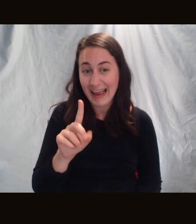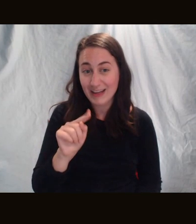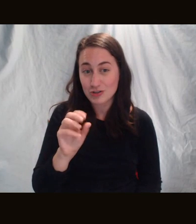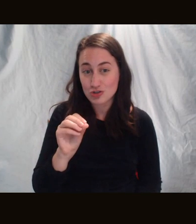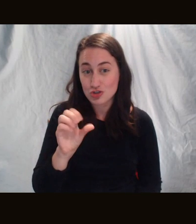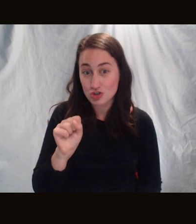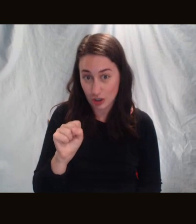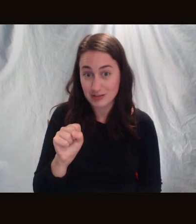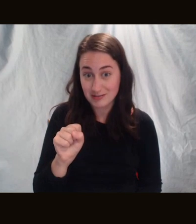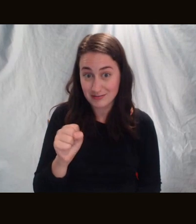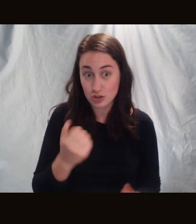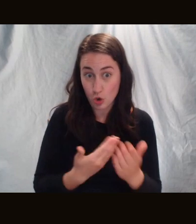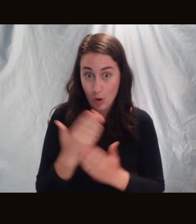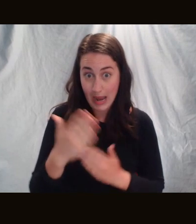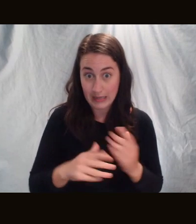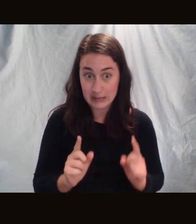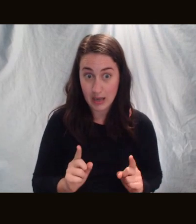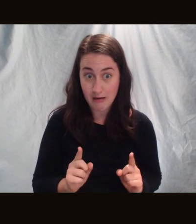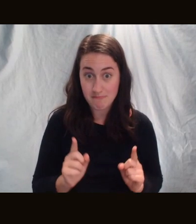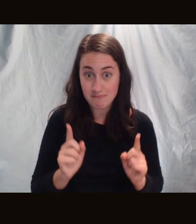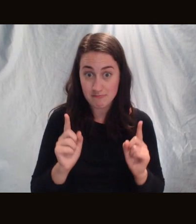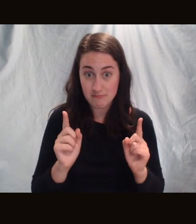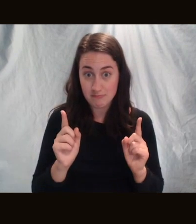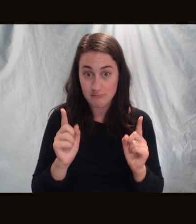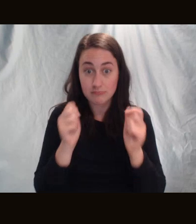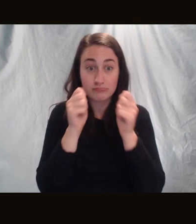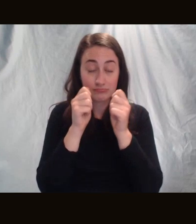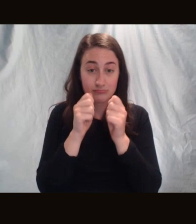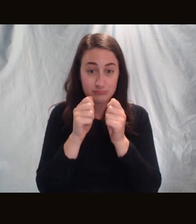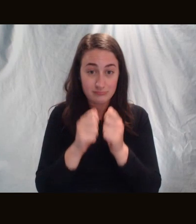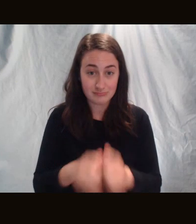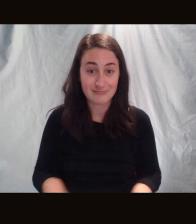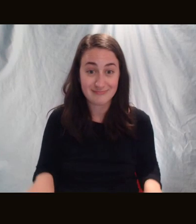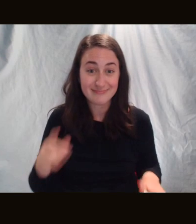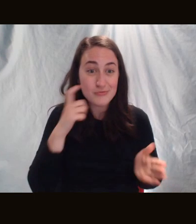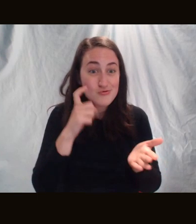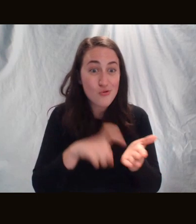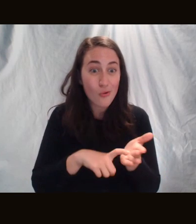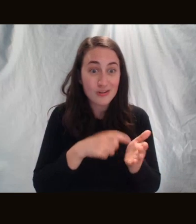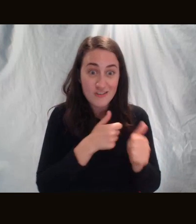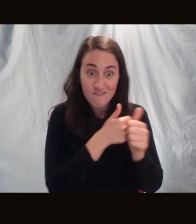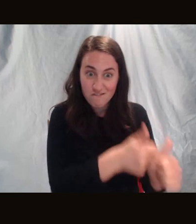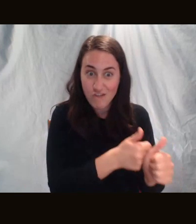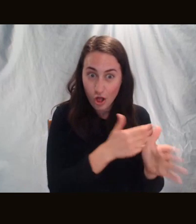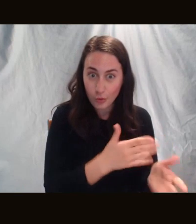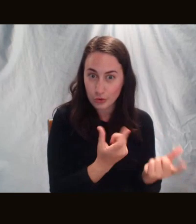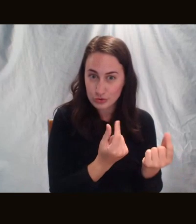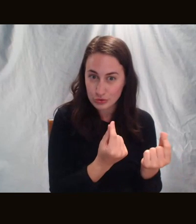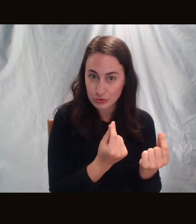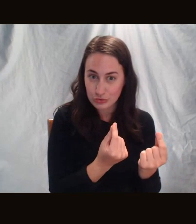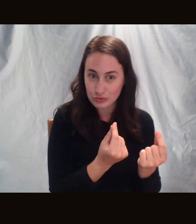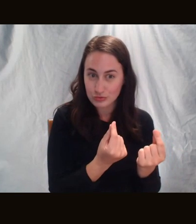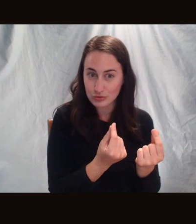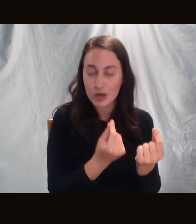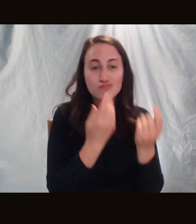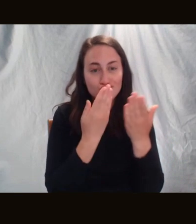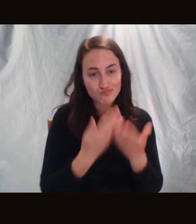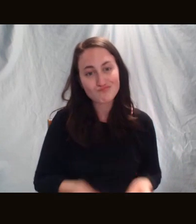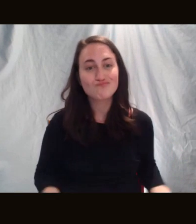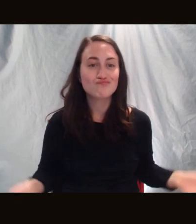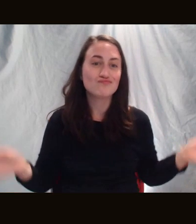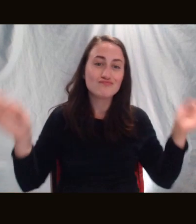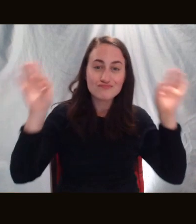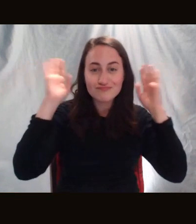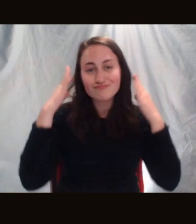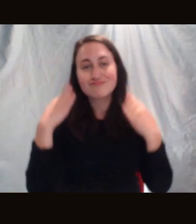toss. I'm going to raise. I'm going to toss down. Notice how she reacts by letting them gracefully go down all the way